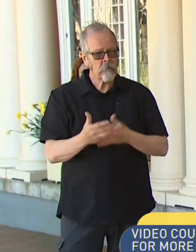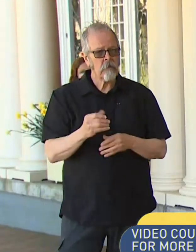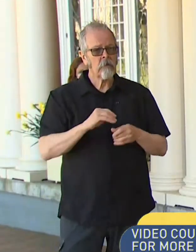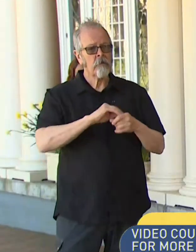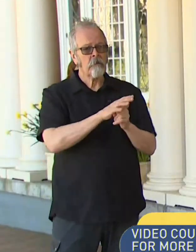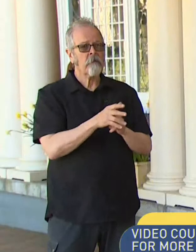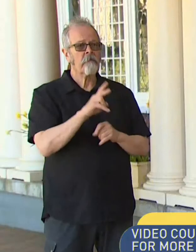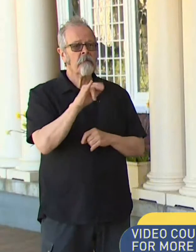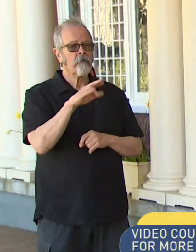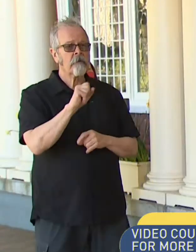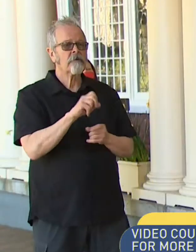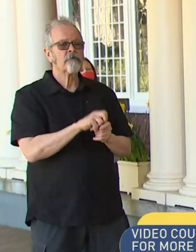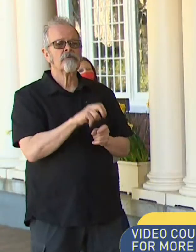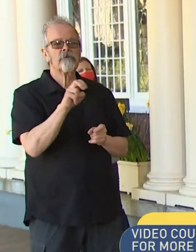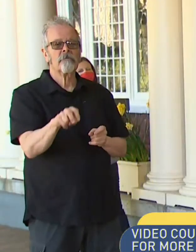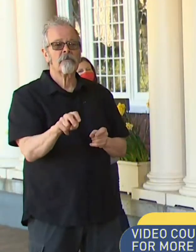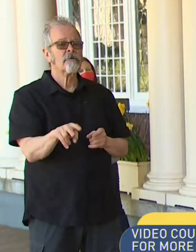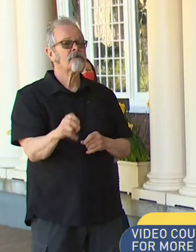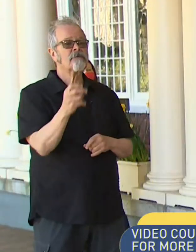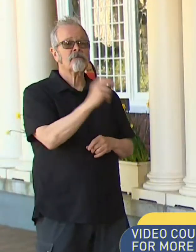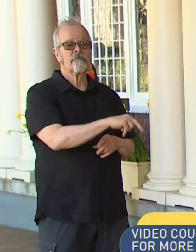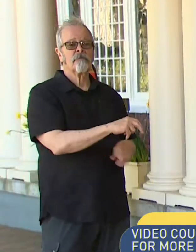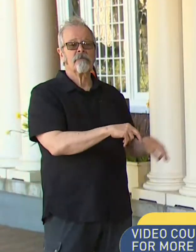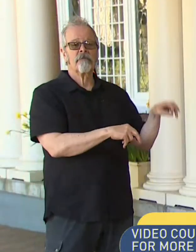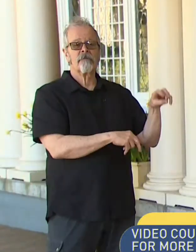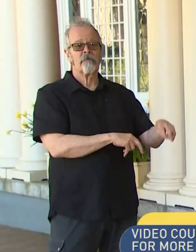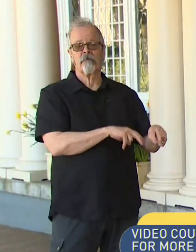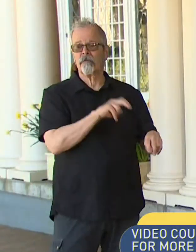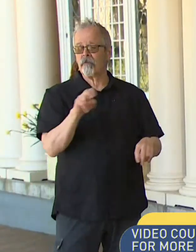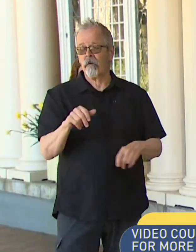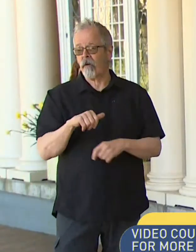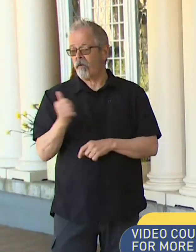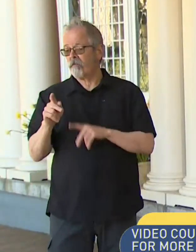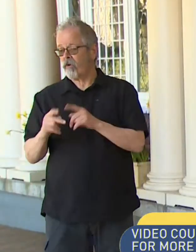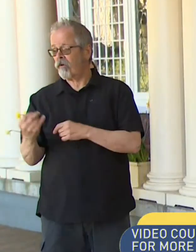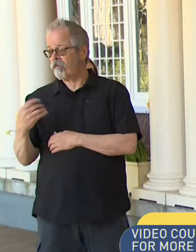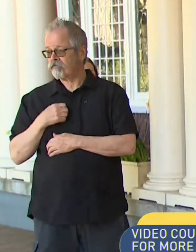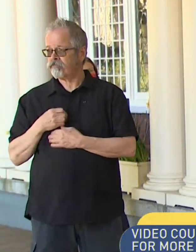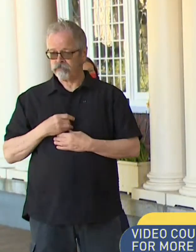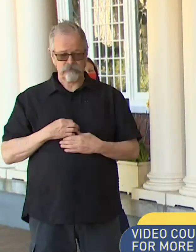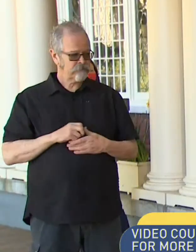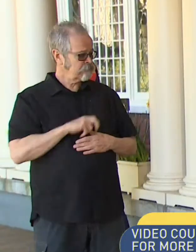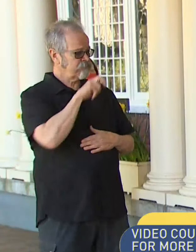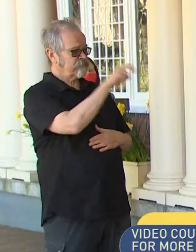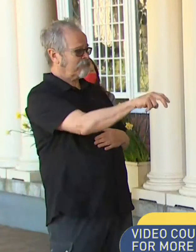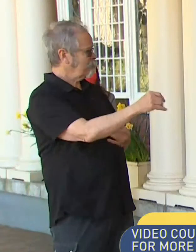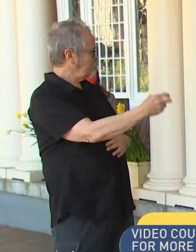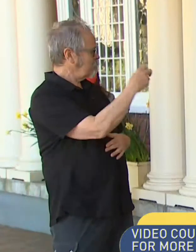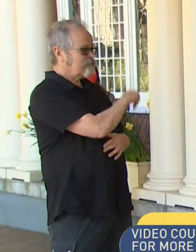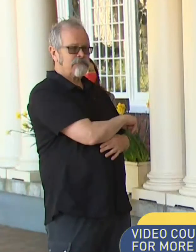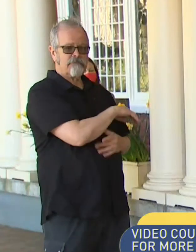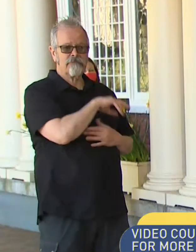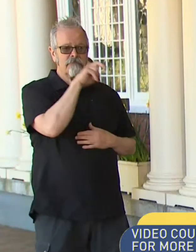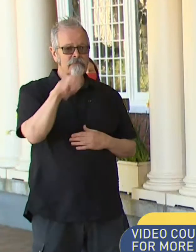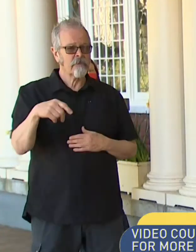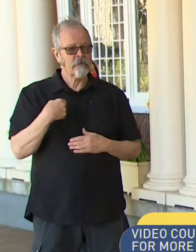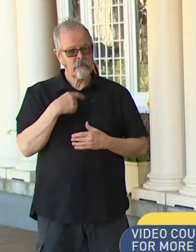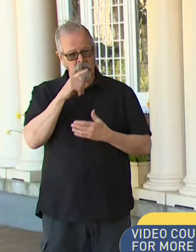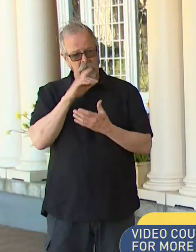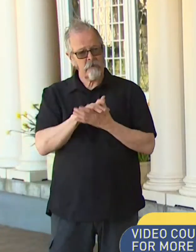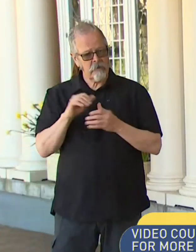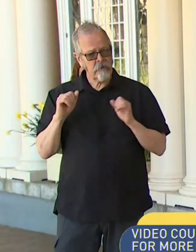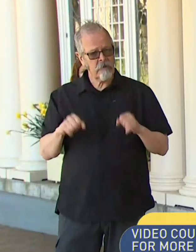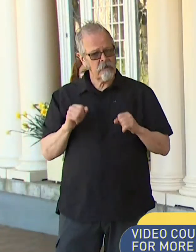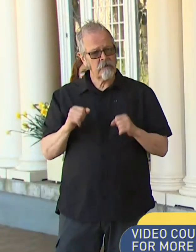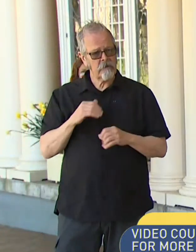can jump from one person to another for 1 million people. That is a lot of people that we believe that we can